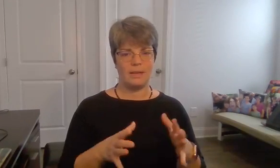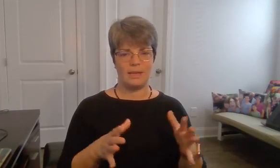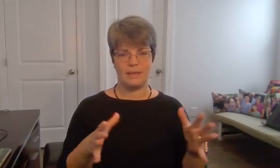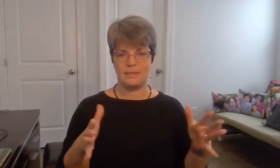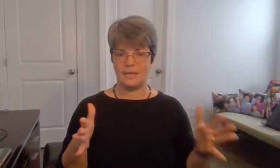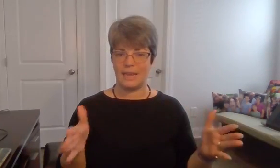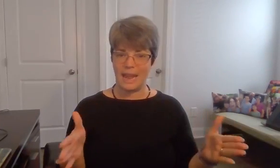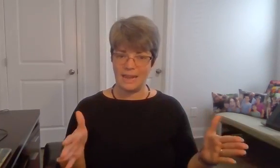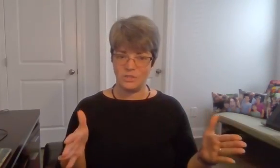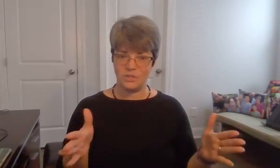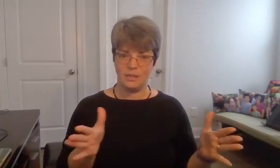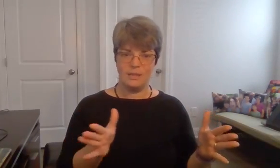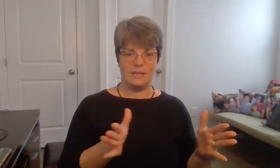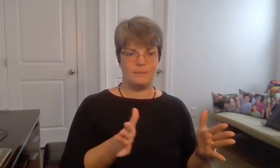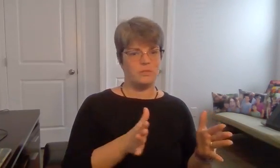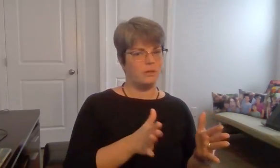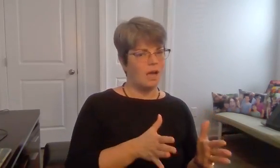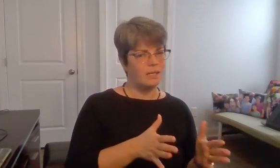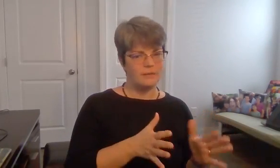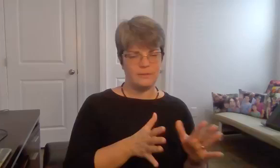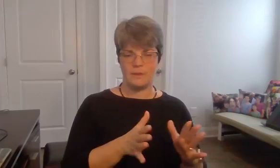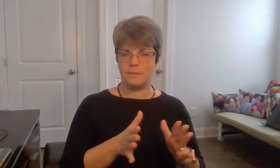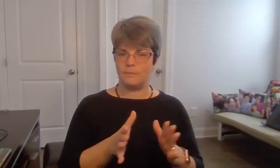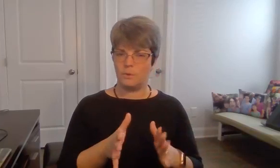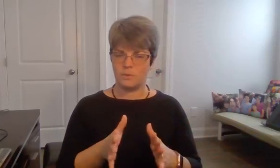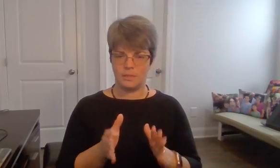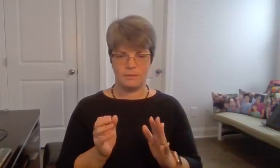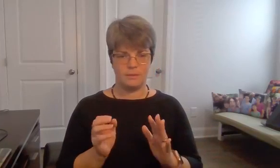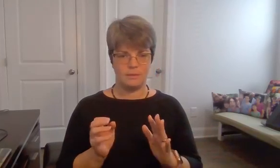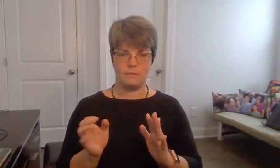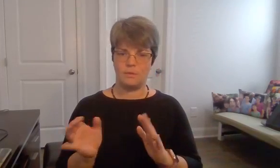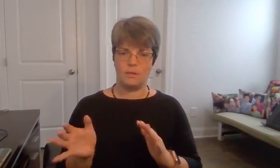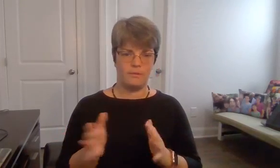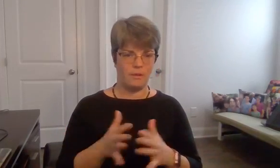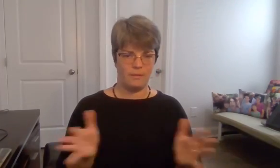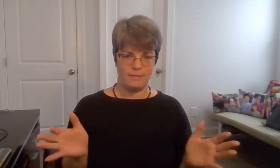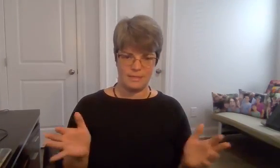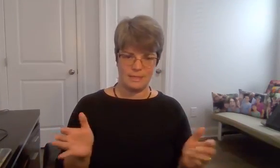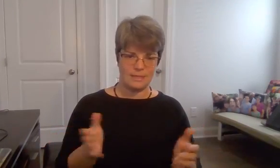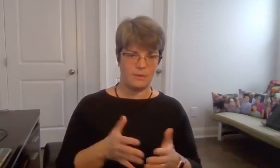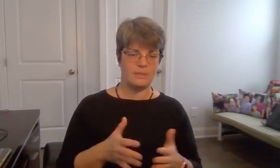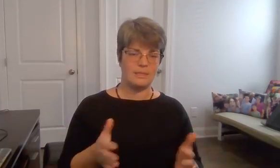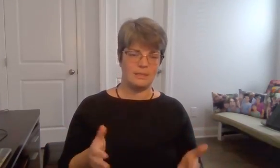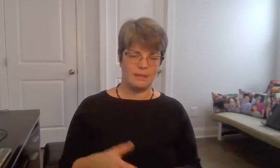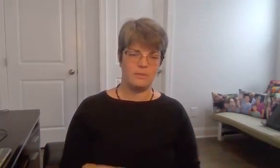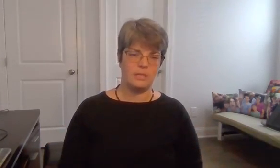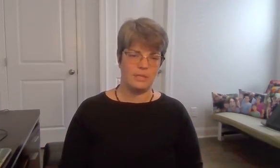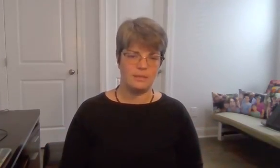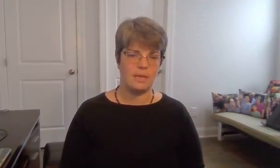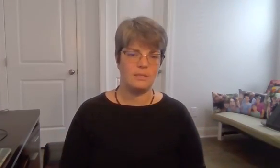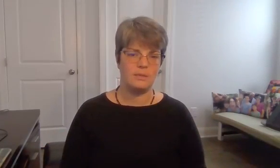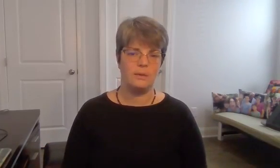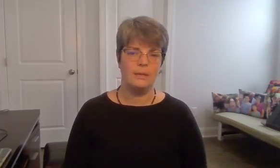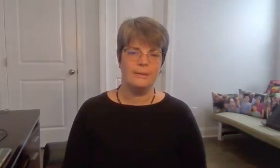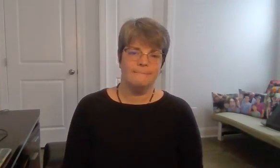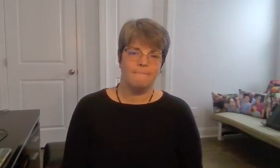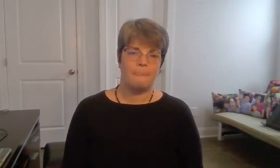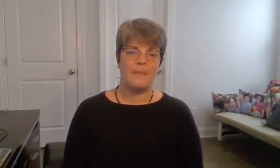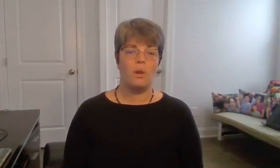again, like I said, age. It depends on cognitive development, motor skills, all of these things, how consistently they're seeing the sign. So an